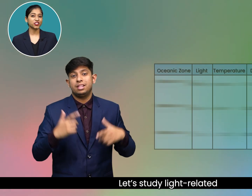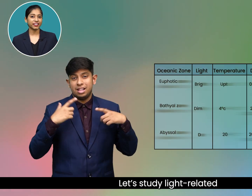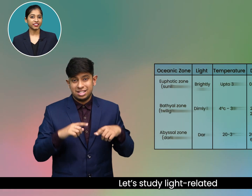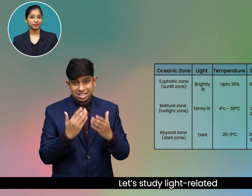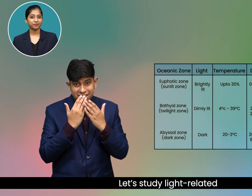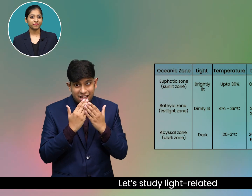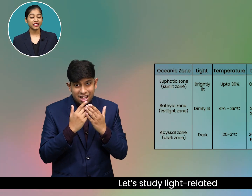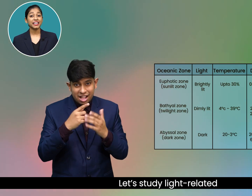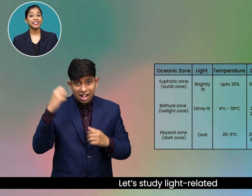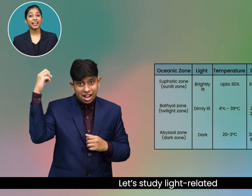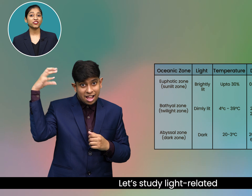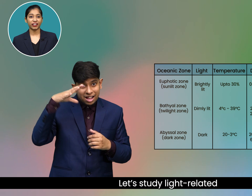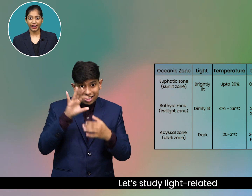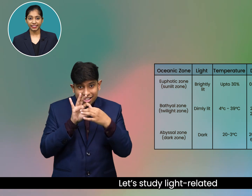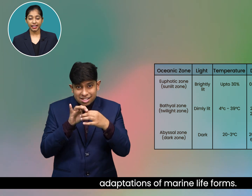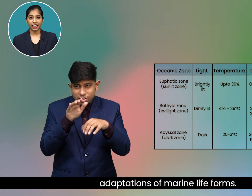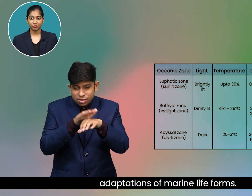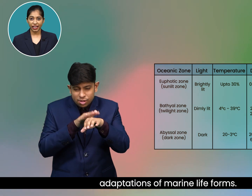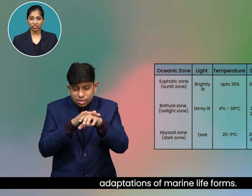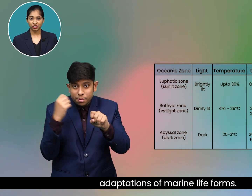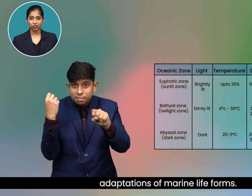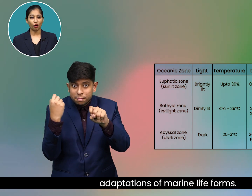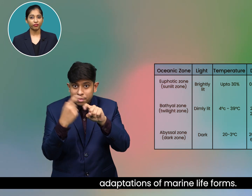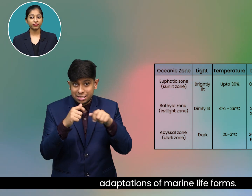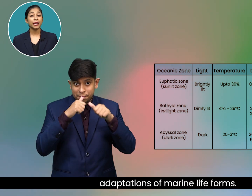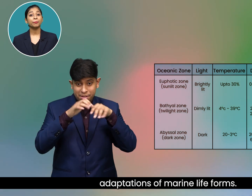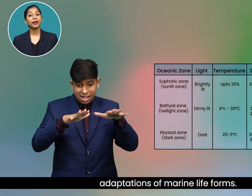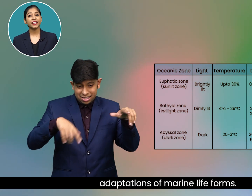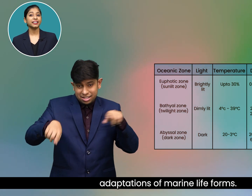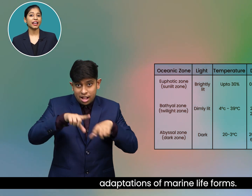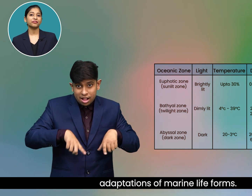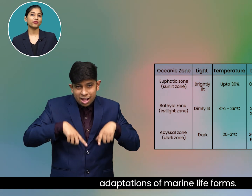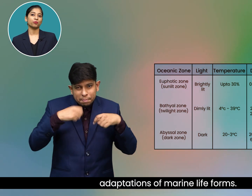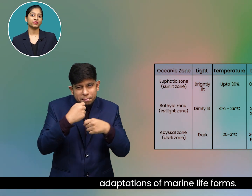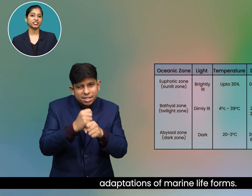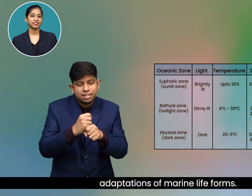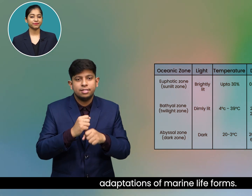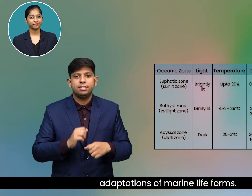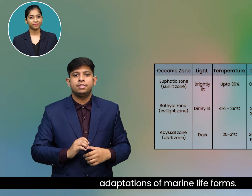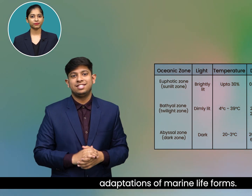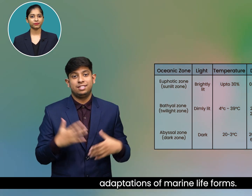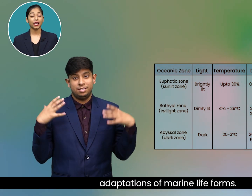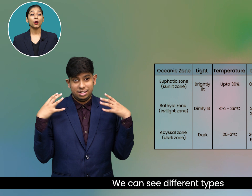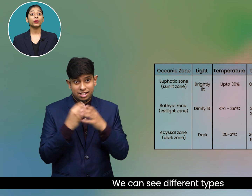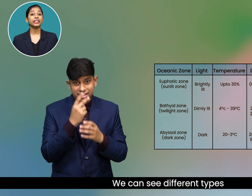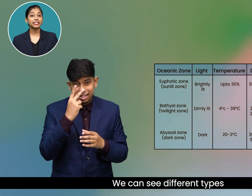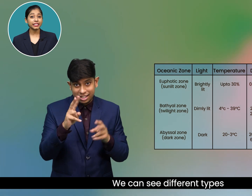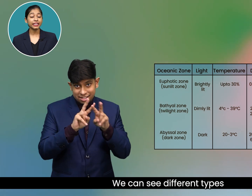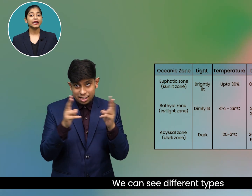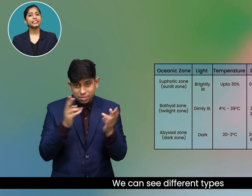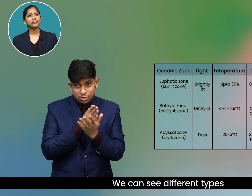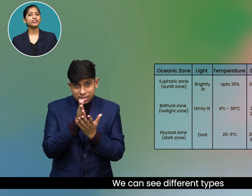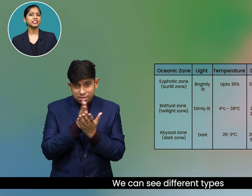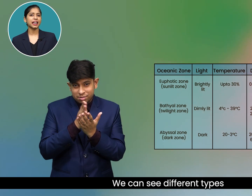Let's study light-related adaptations of marine life forms. We can